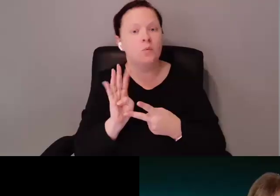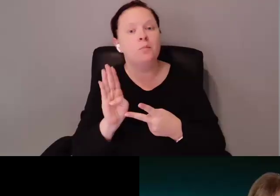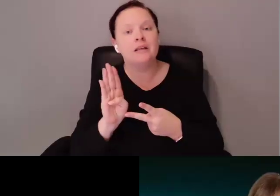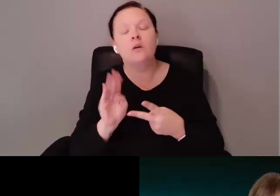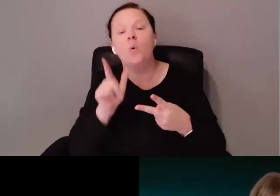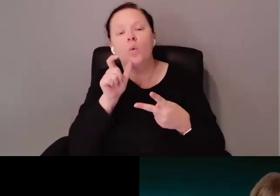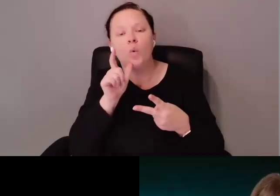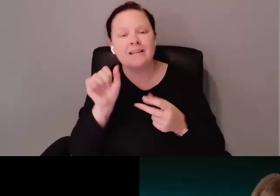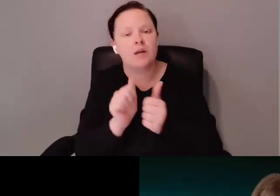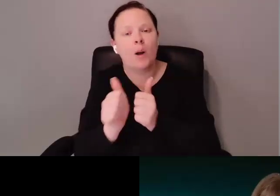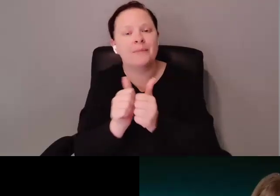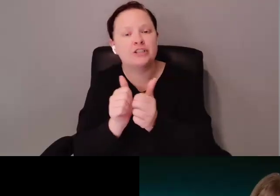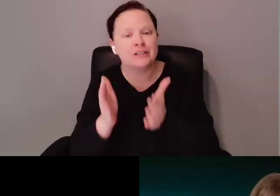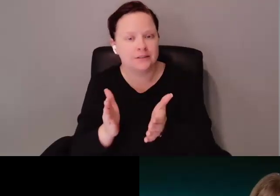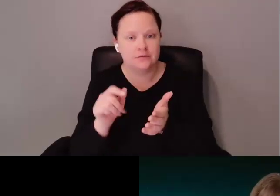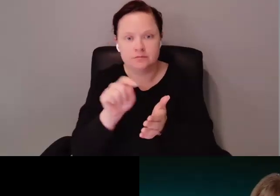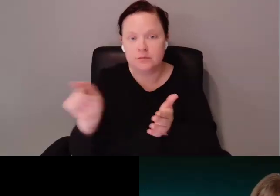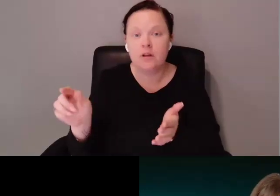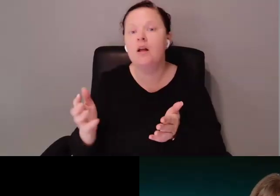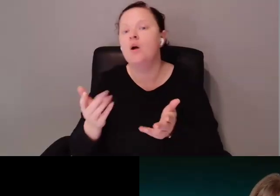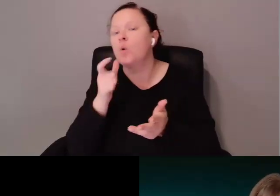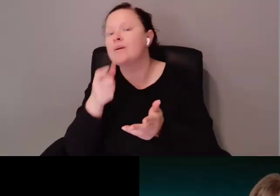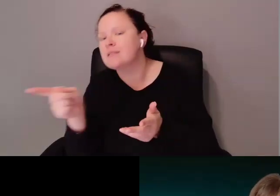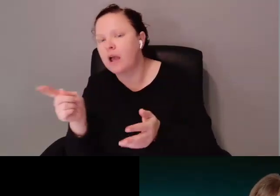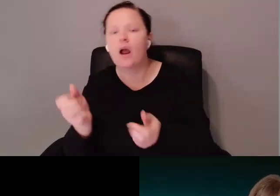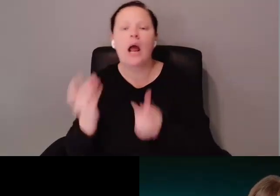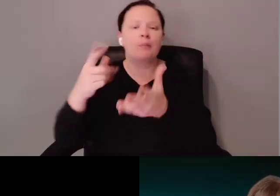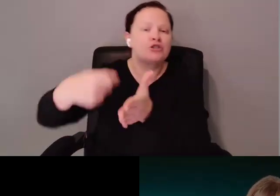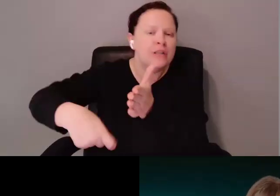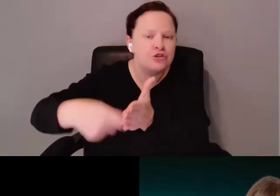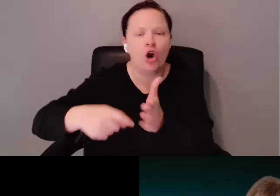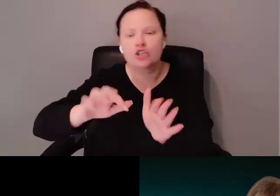is out there and how much are they charging? How do we go about doing that?